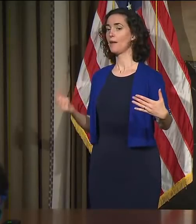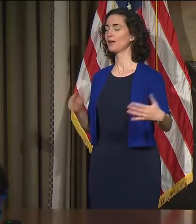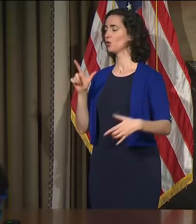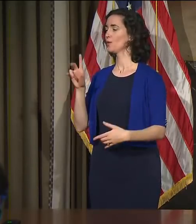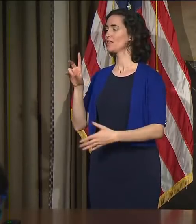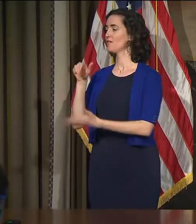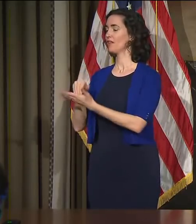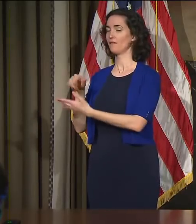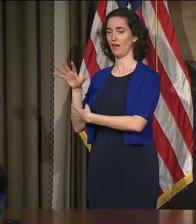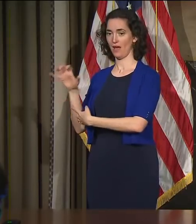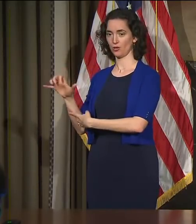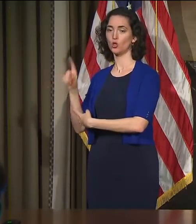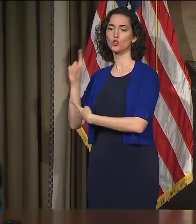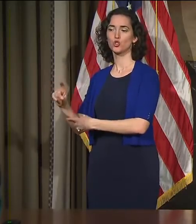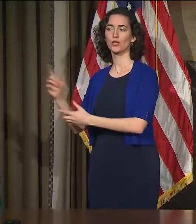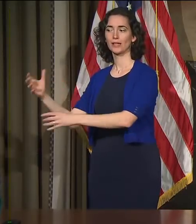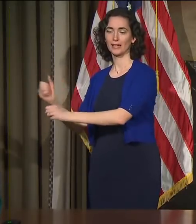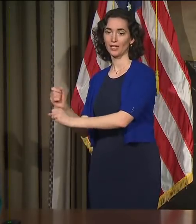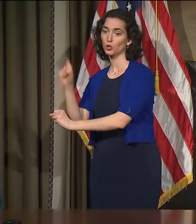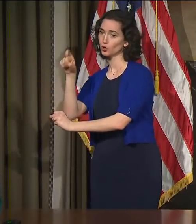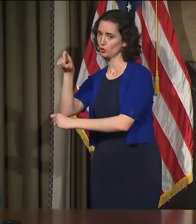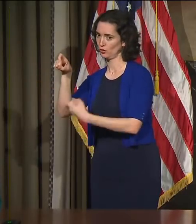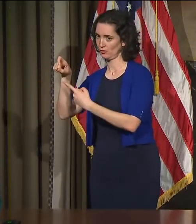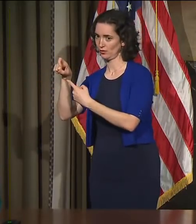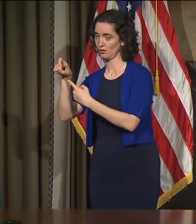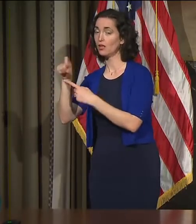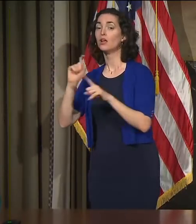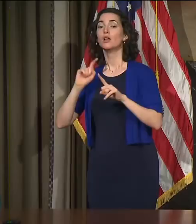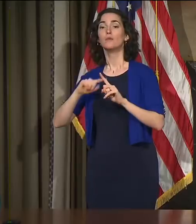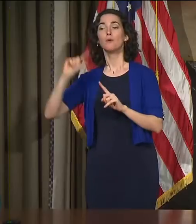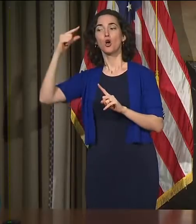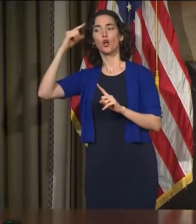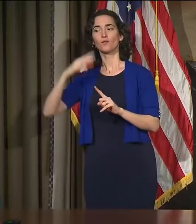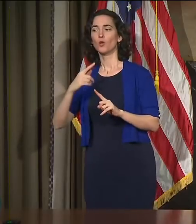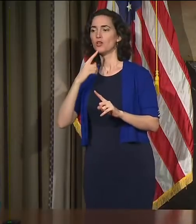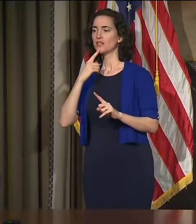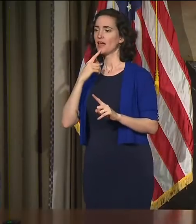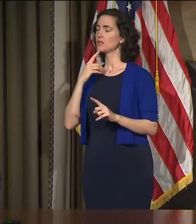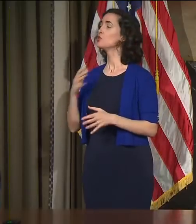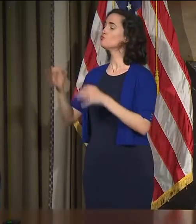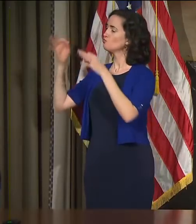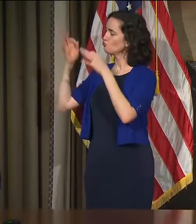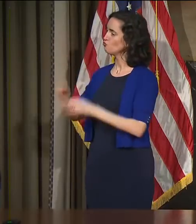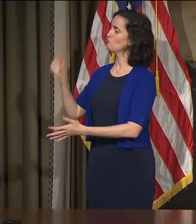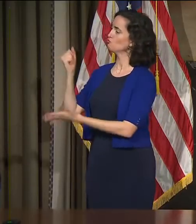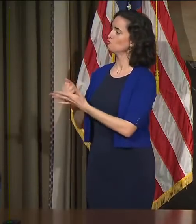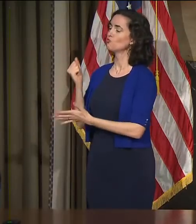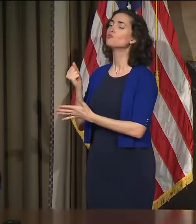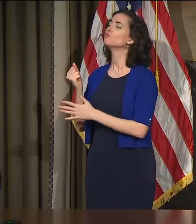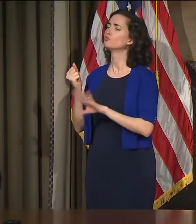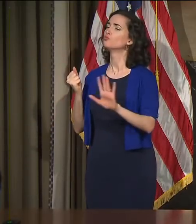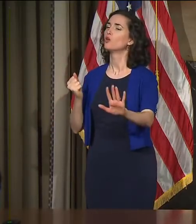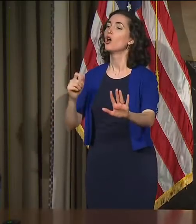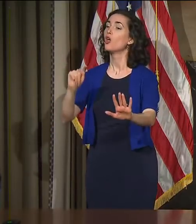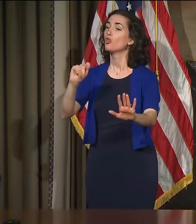27,500. As the governor said, I don't think we're going to assume that's final until Thursday and Friday,